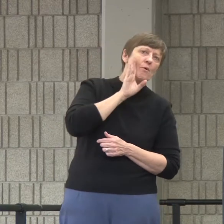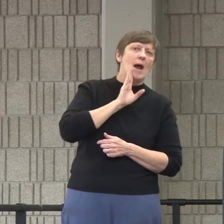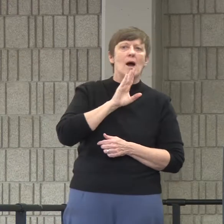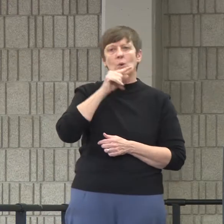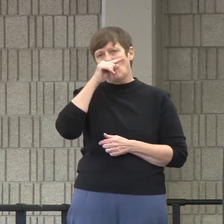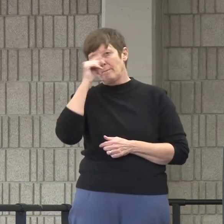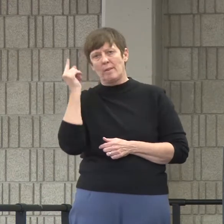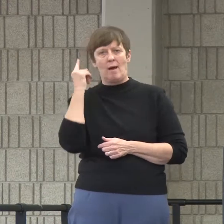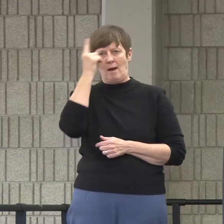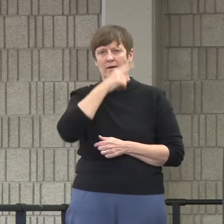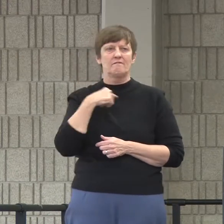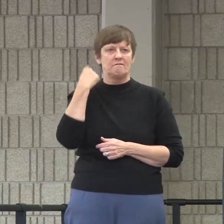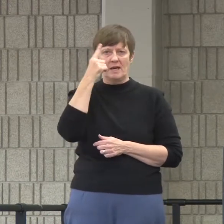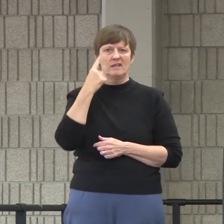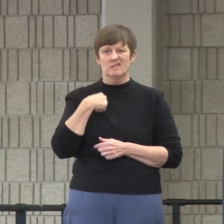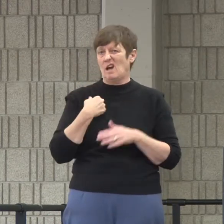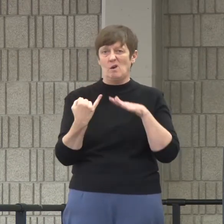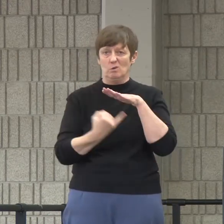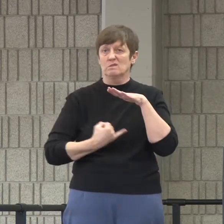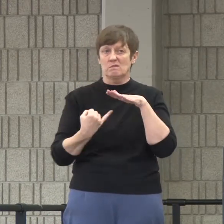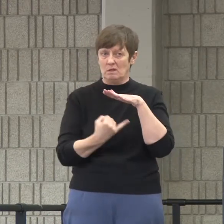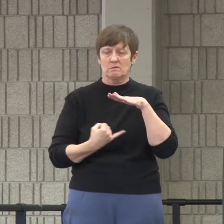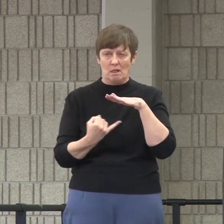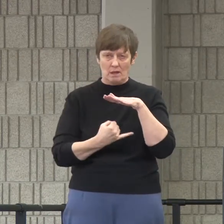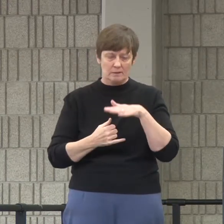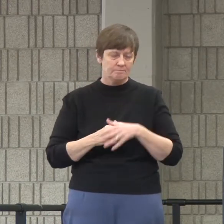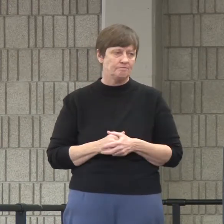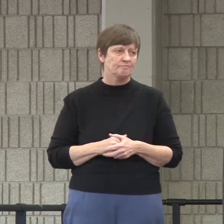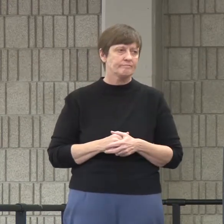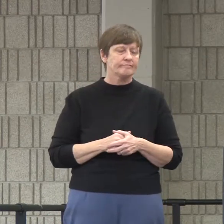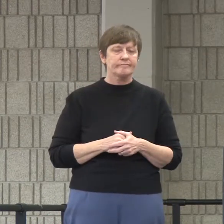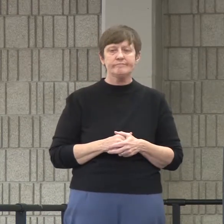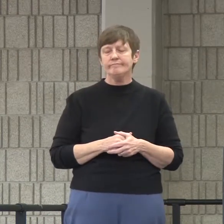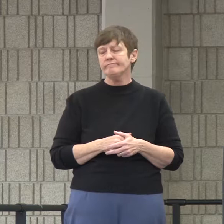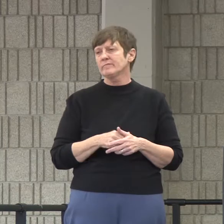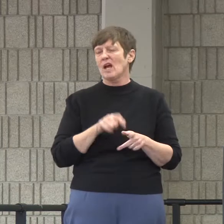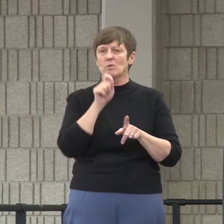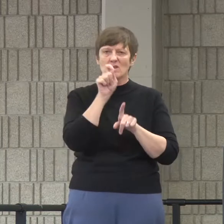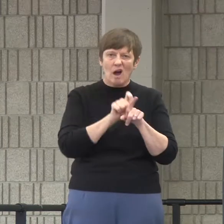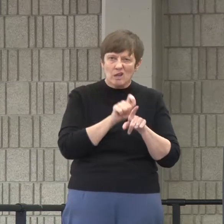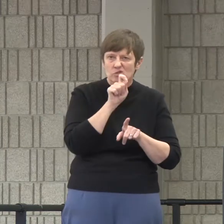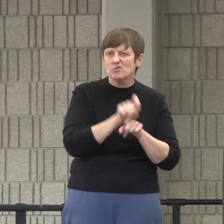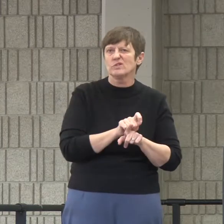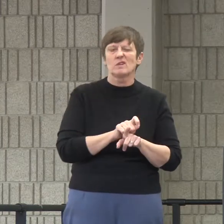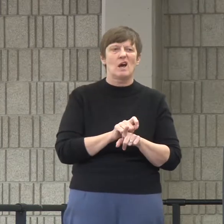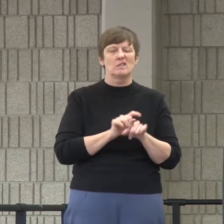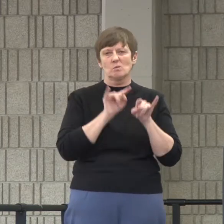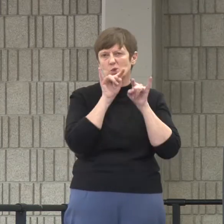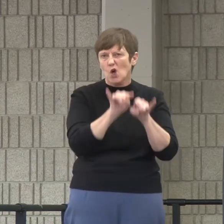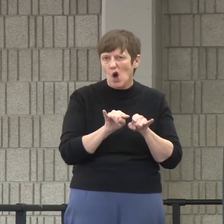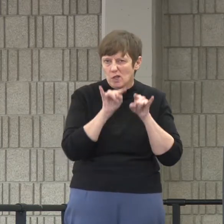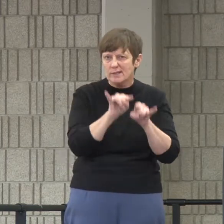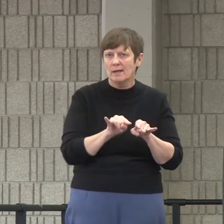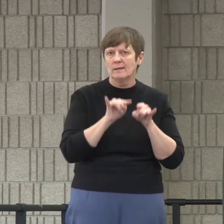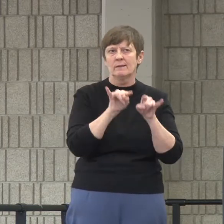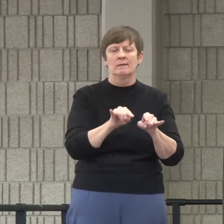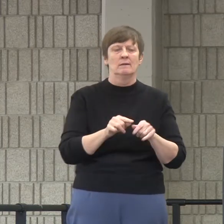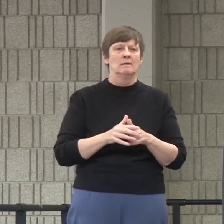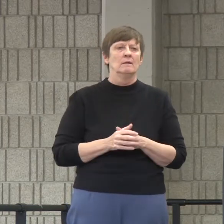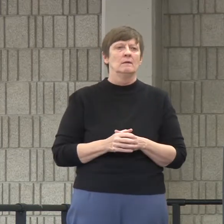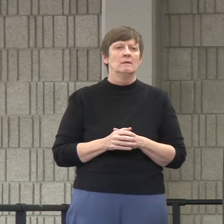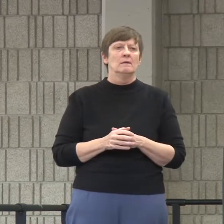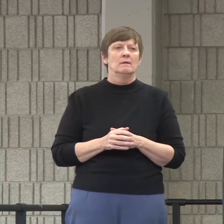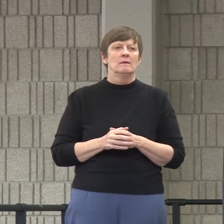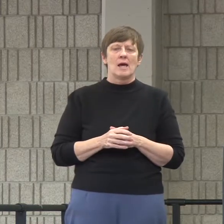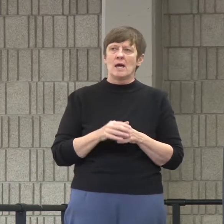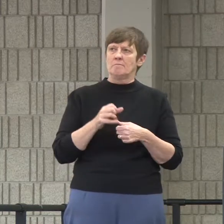faces. I was isolated. I was ostracized, I was taunted, and I was